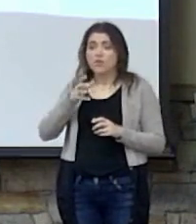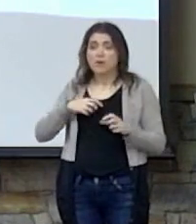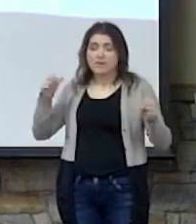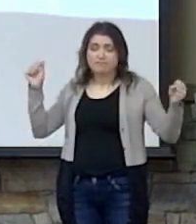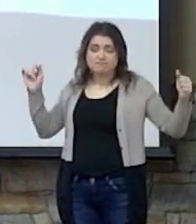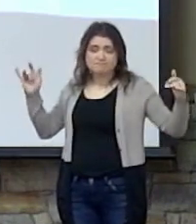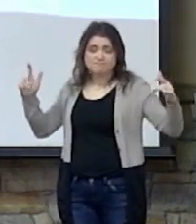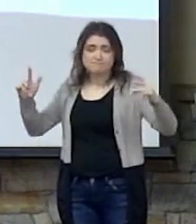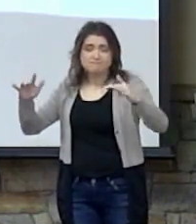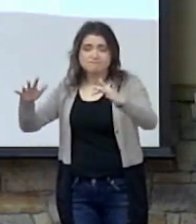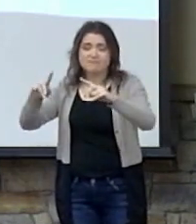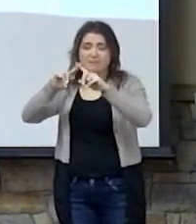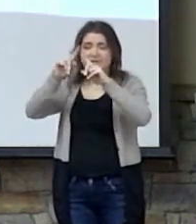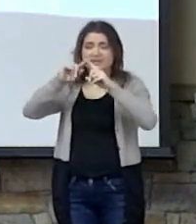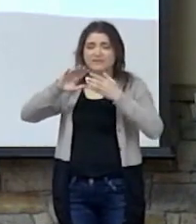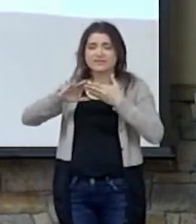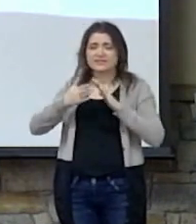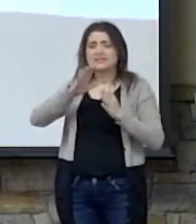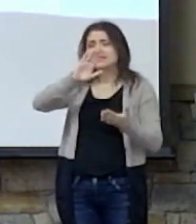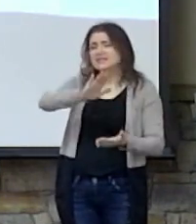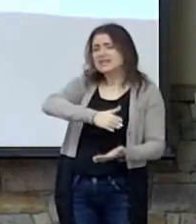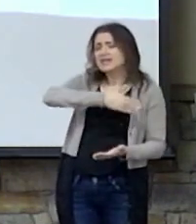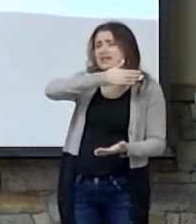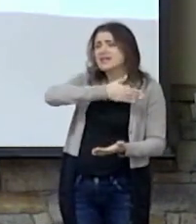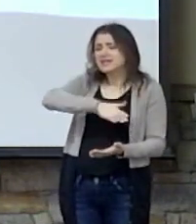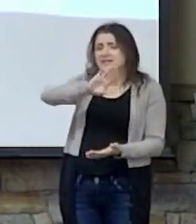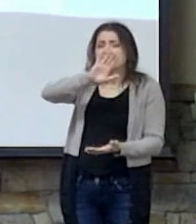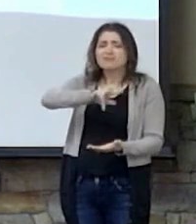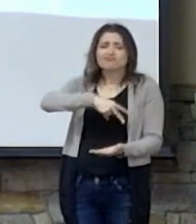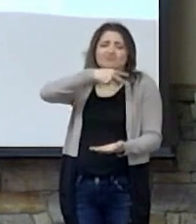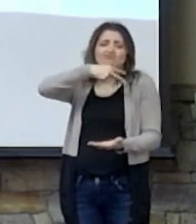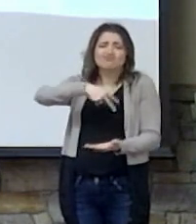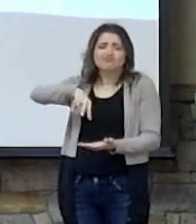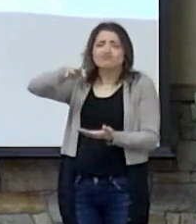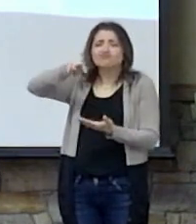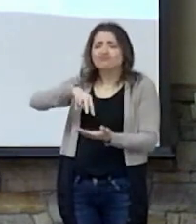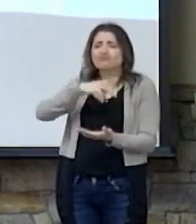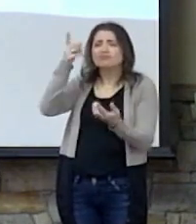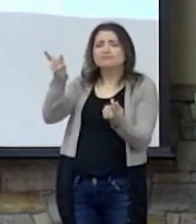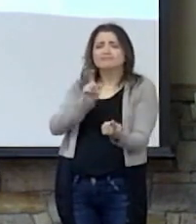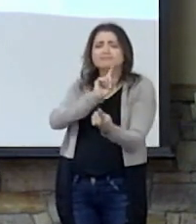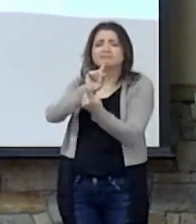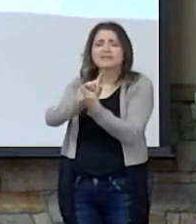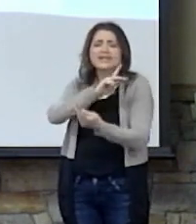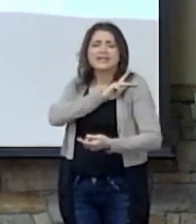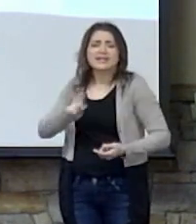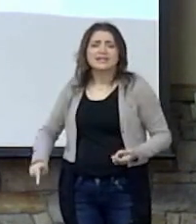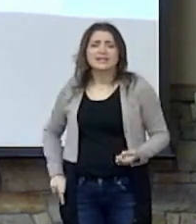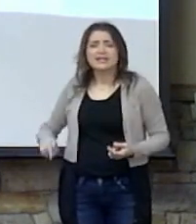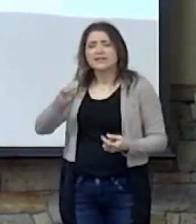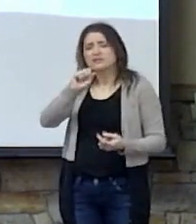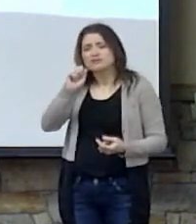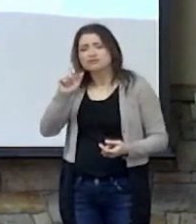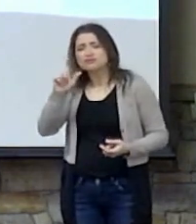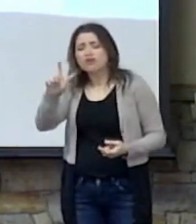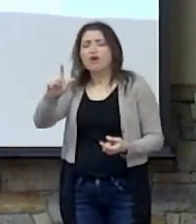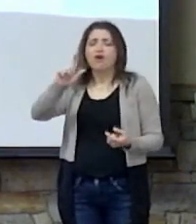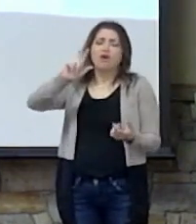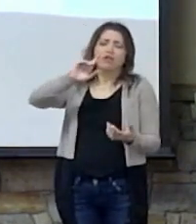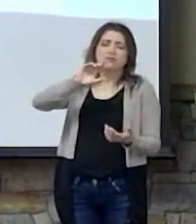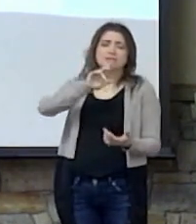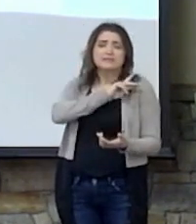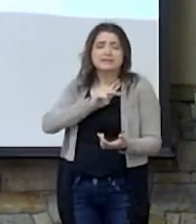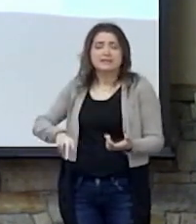of Israel, singing and dancing to meet King Saul with tambourines, with songs of joy and with musical